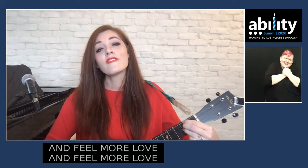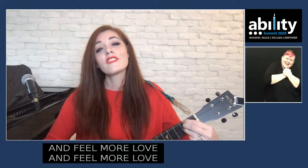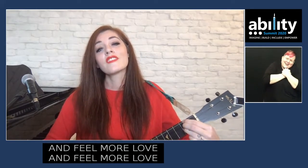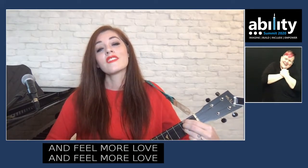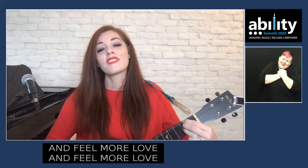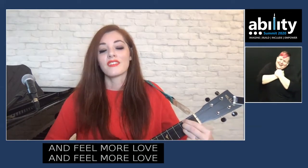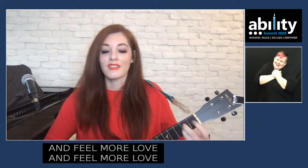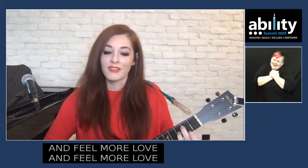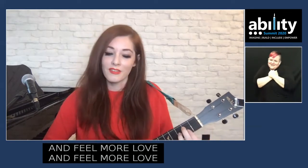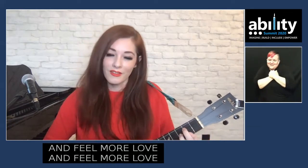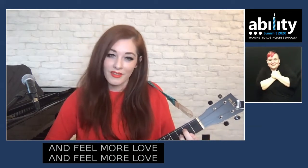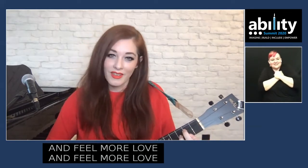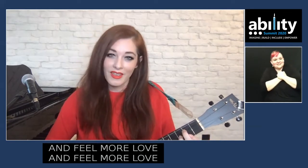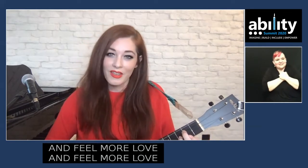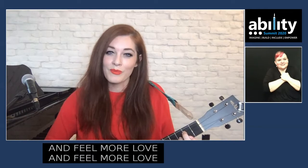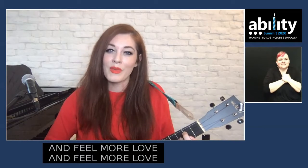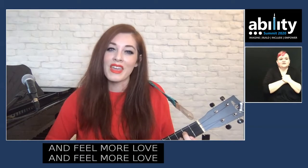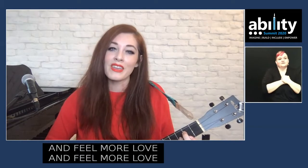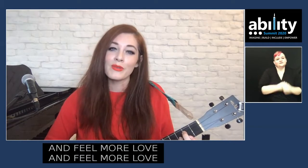love.